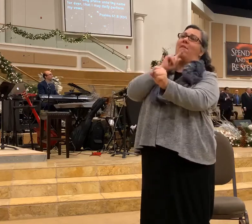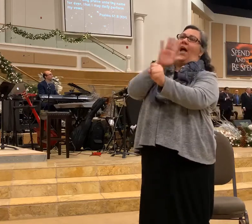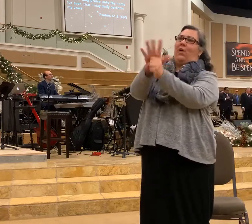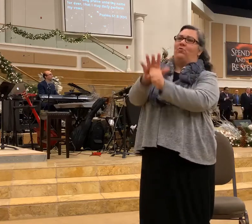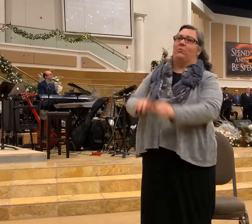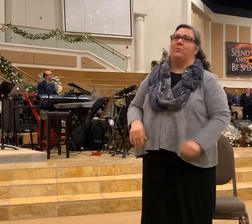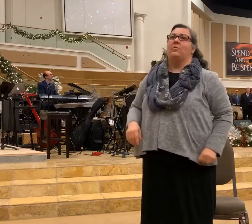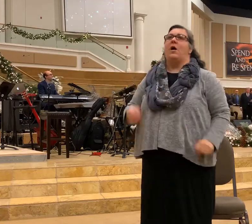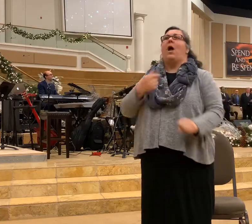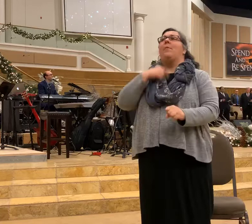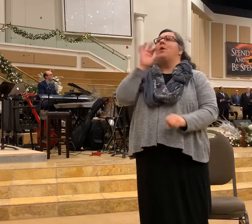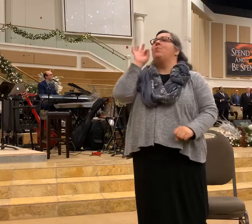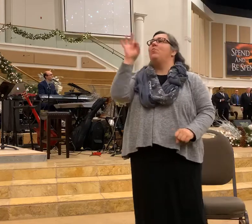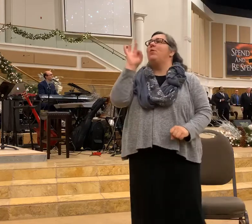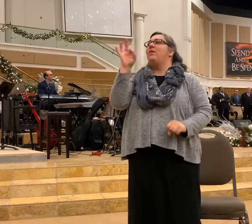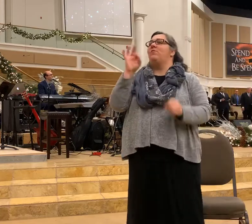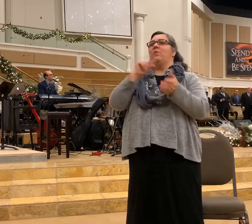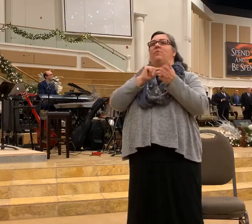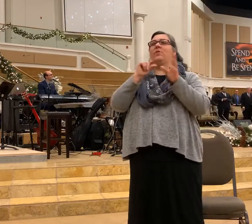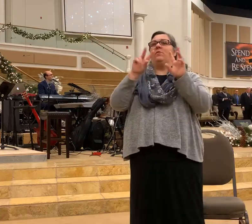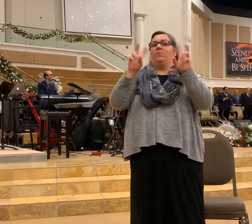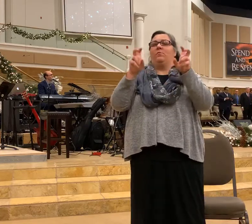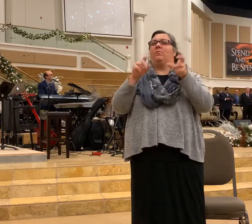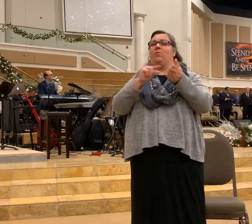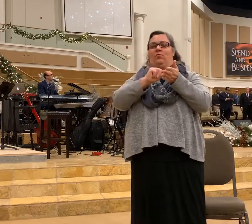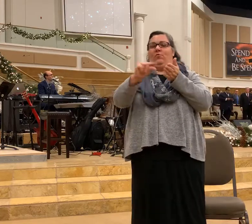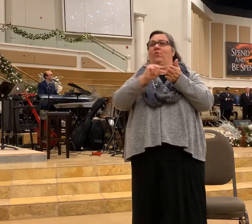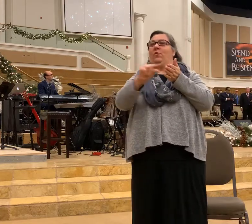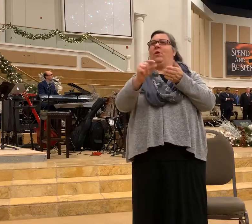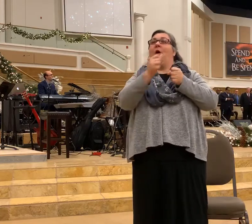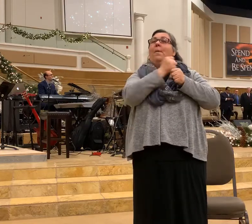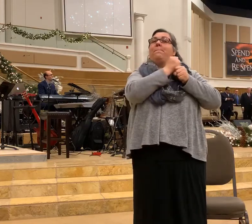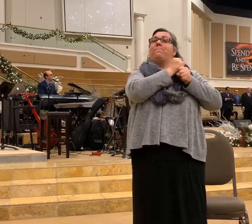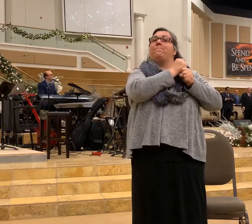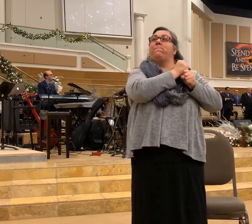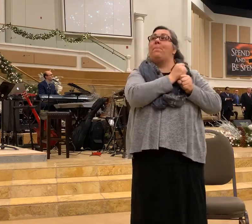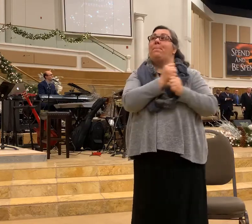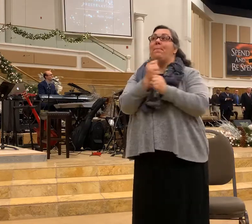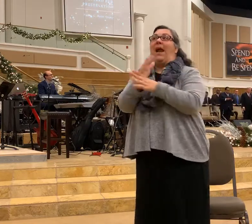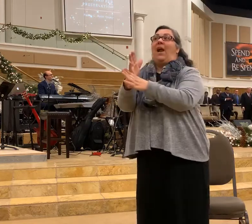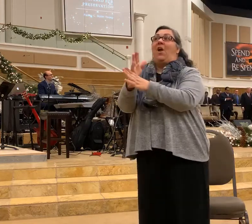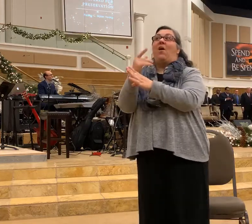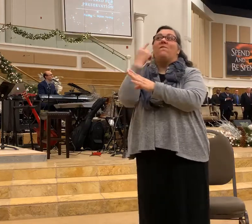preach from this passage tonight, prepared for preservation.